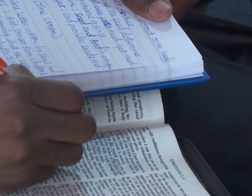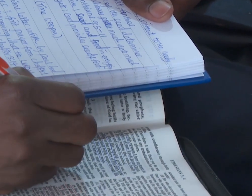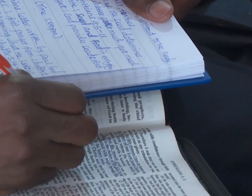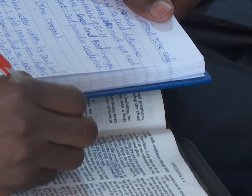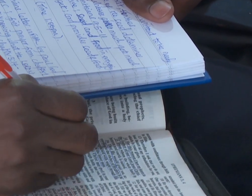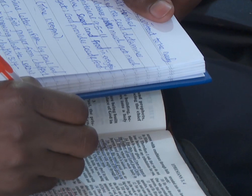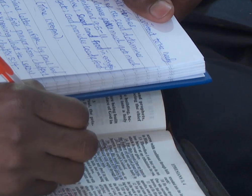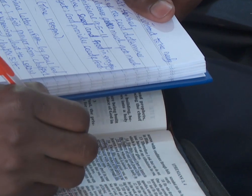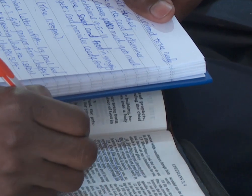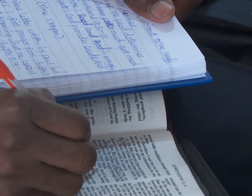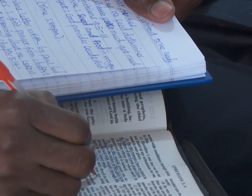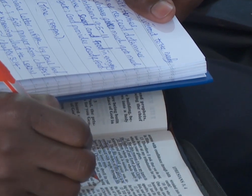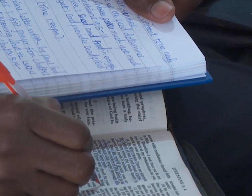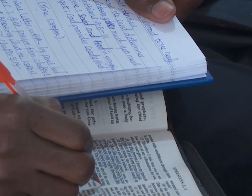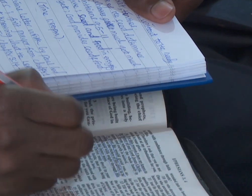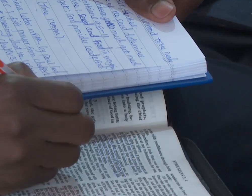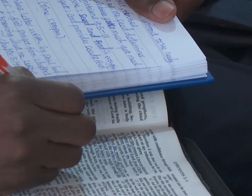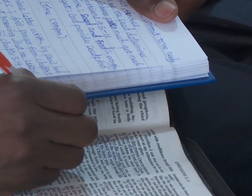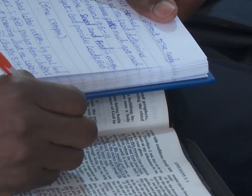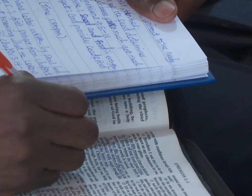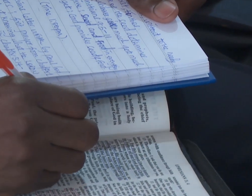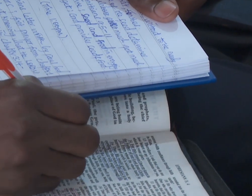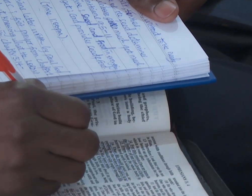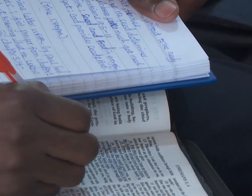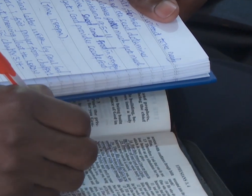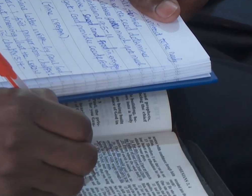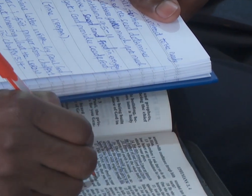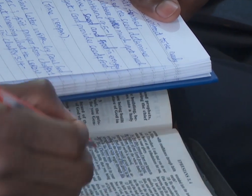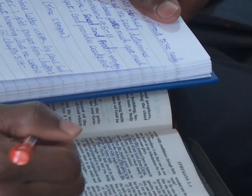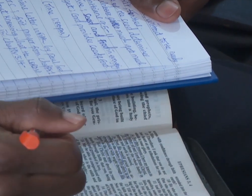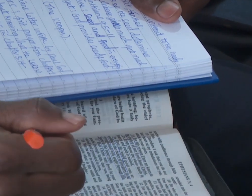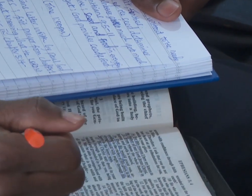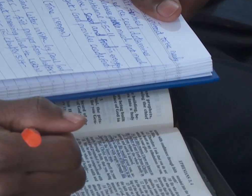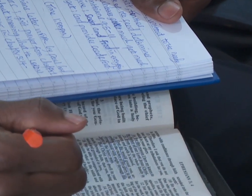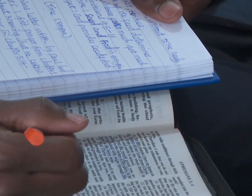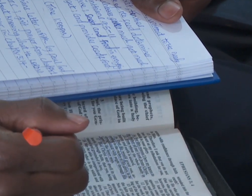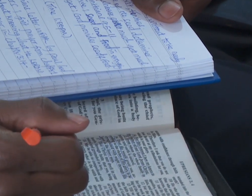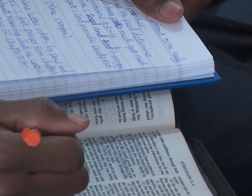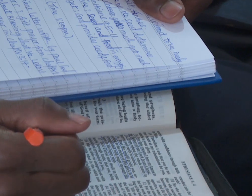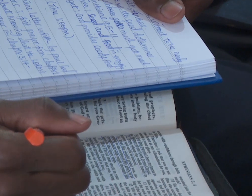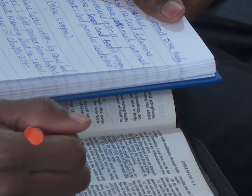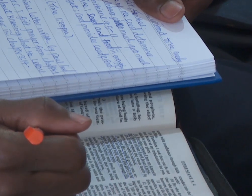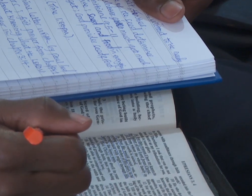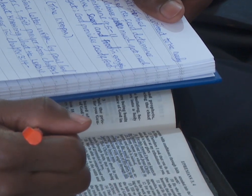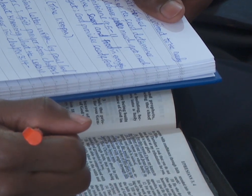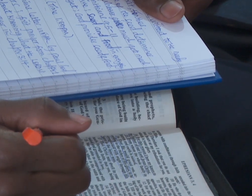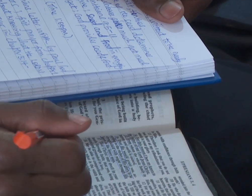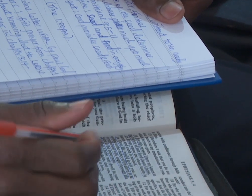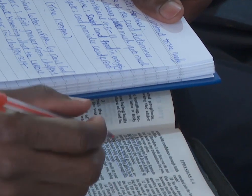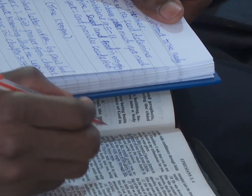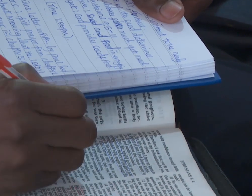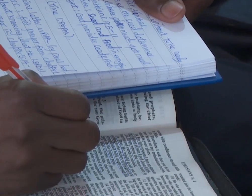that Christ may dwell in your hearts through faith, that you being rooted and grounded in love may be able to comprehend with all the